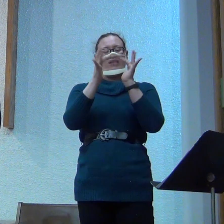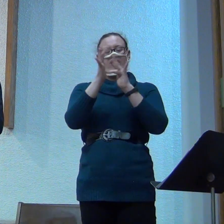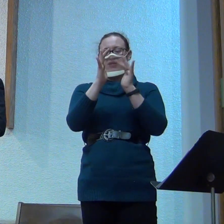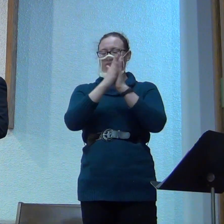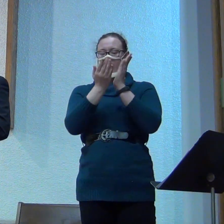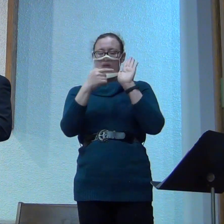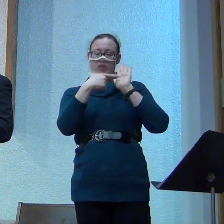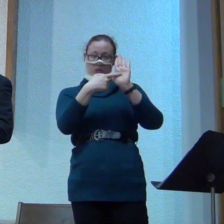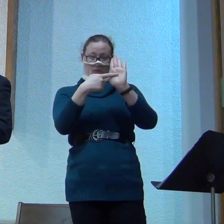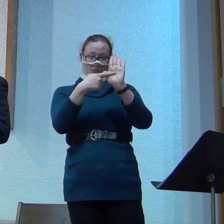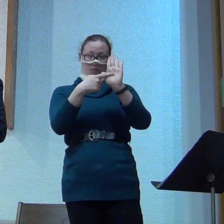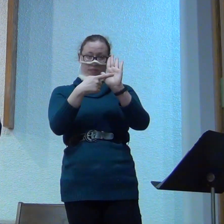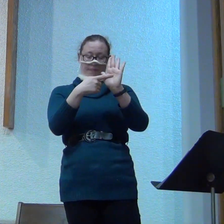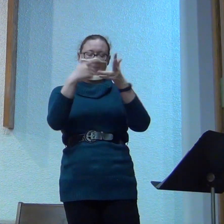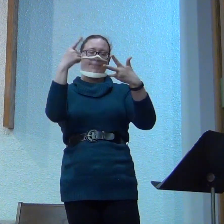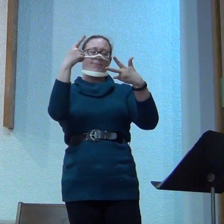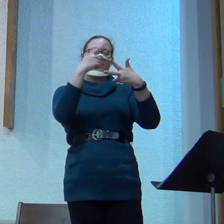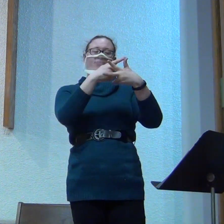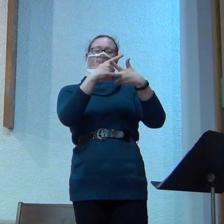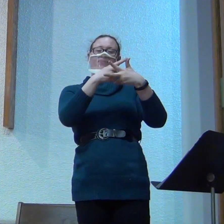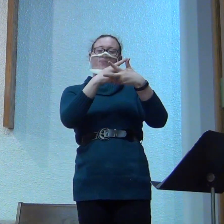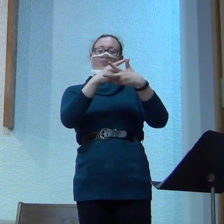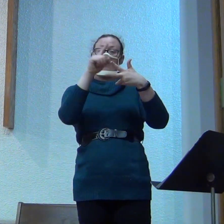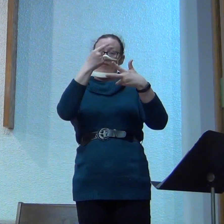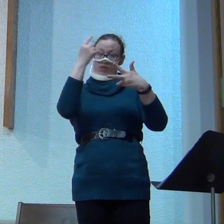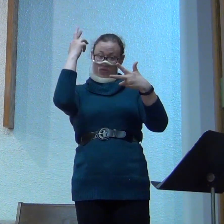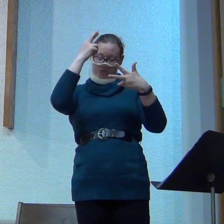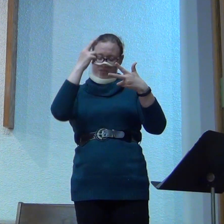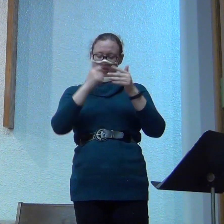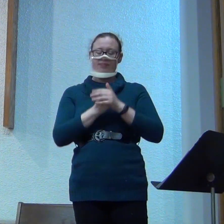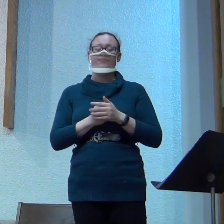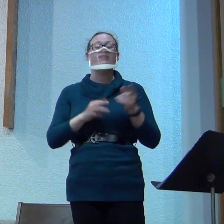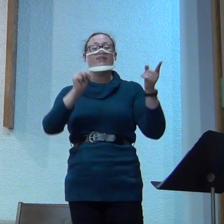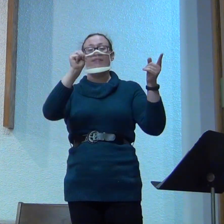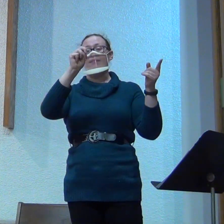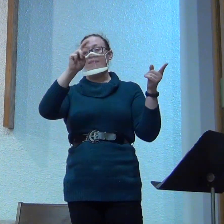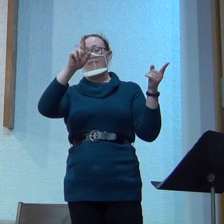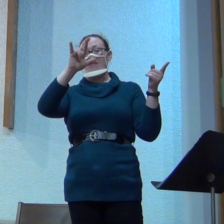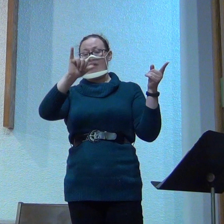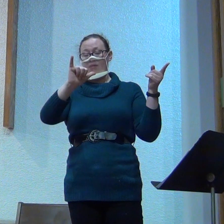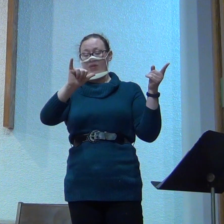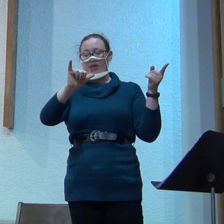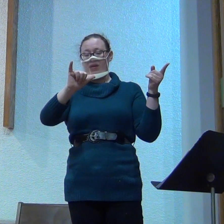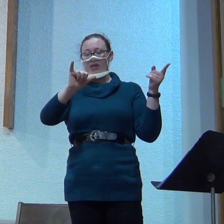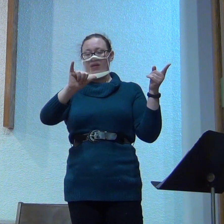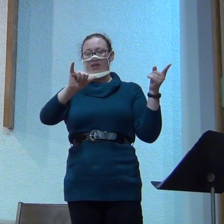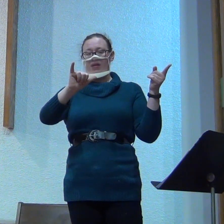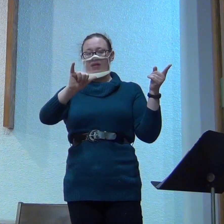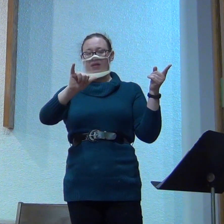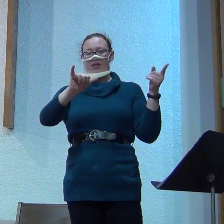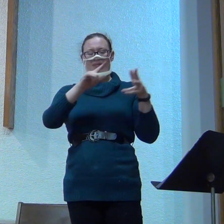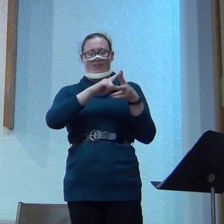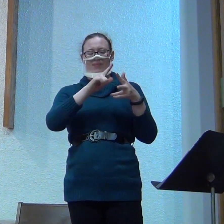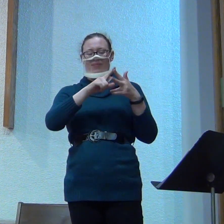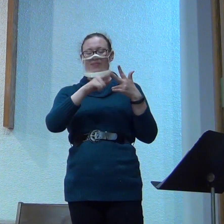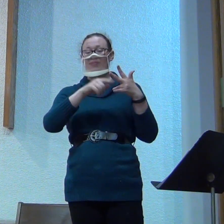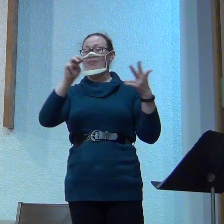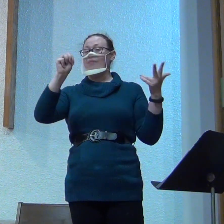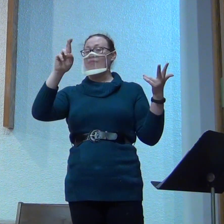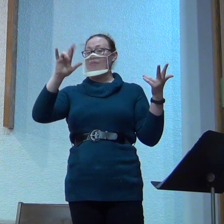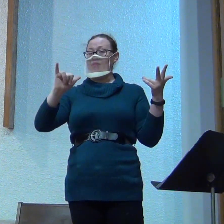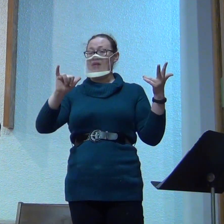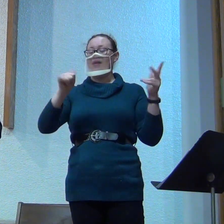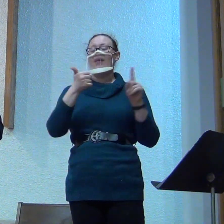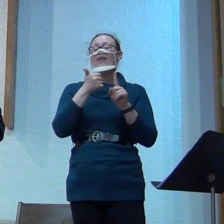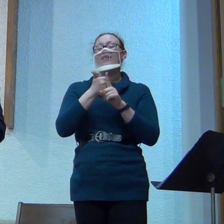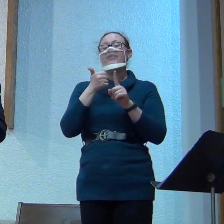text. The first of those reasons is that Mary, and what we're going to see in all three of these, is that Mary was